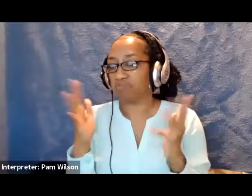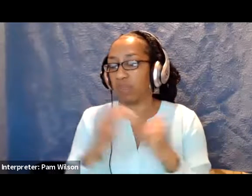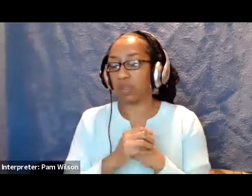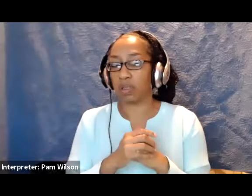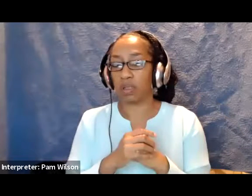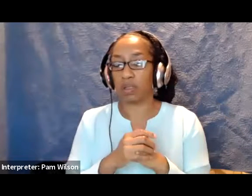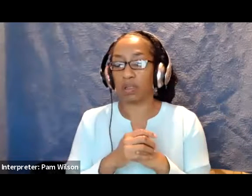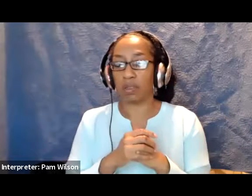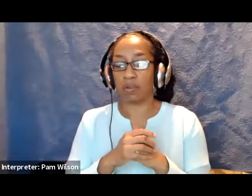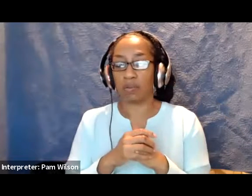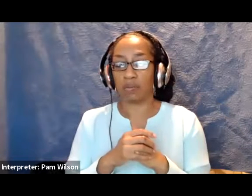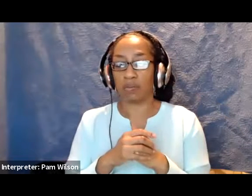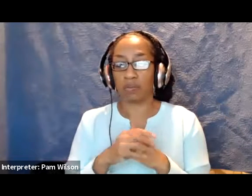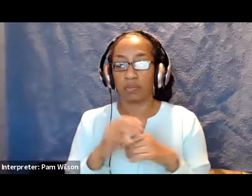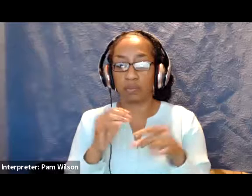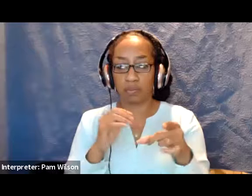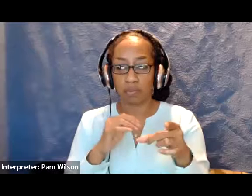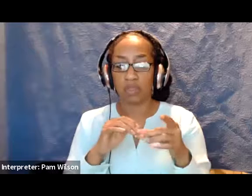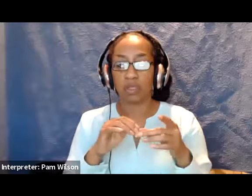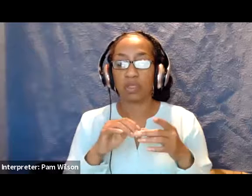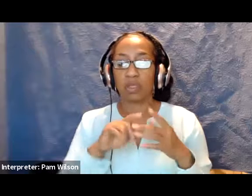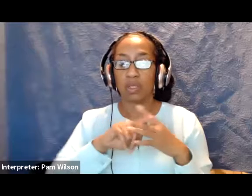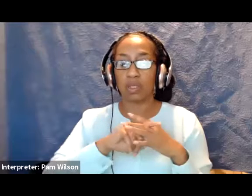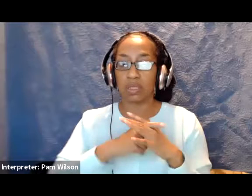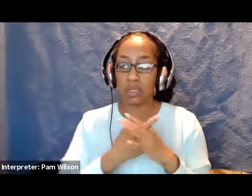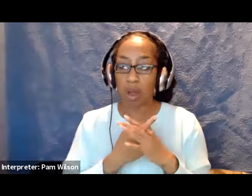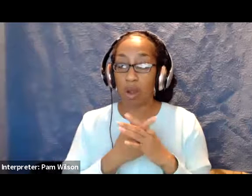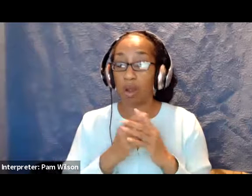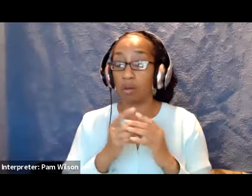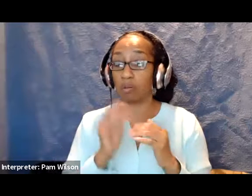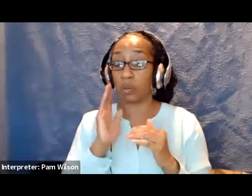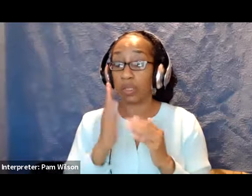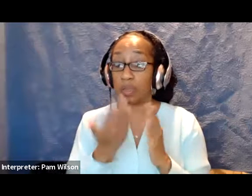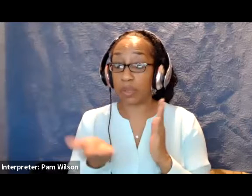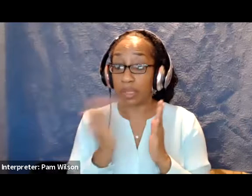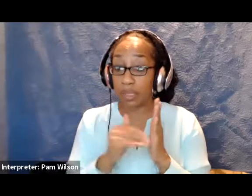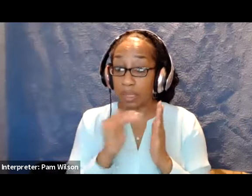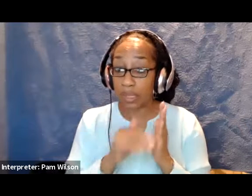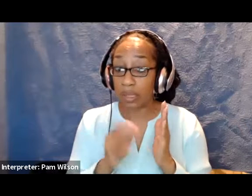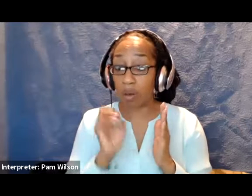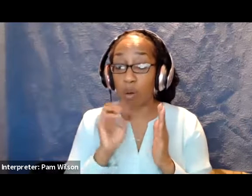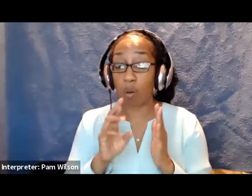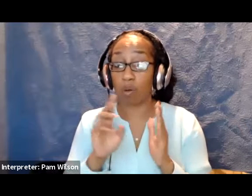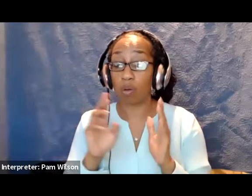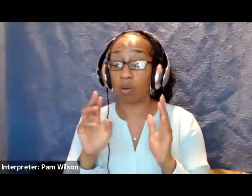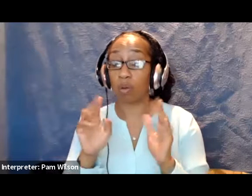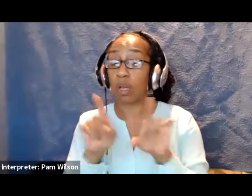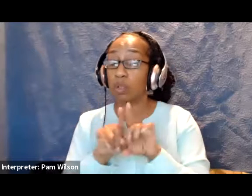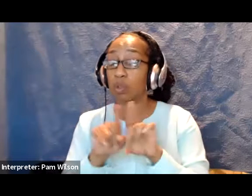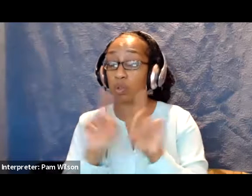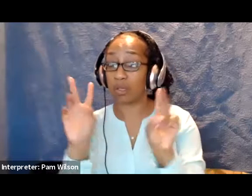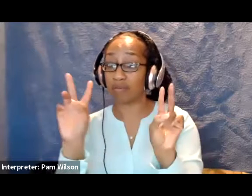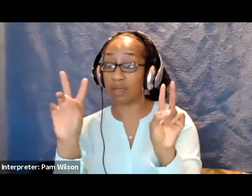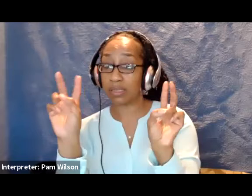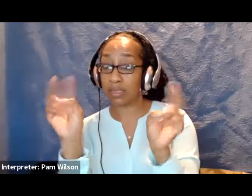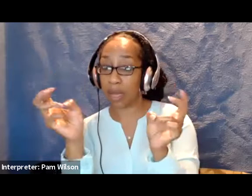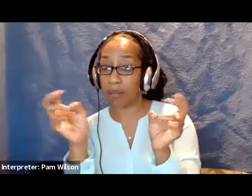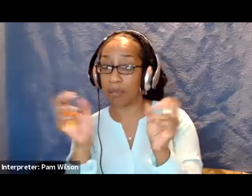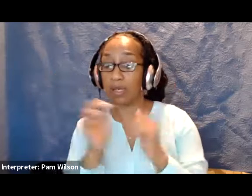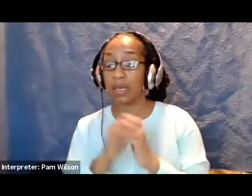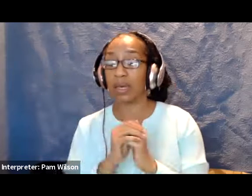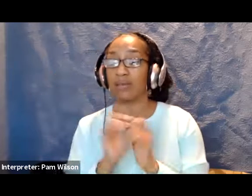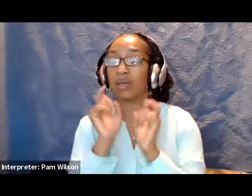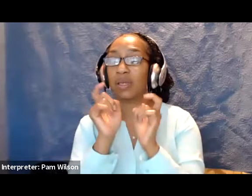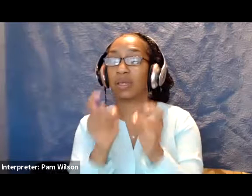going to determine whether or not it's recurring. You're going to give it a topic, and they're going to assign you a webinar